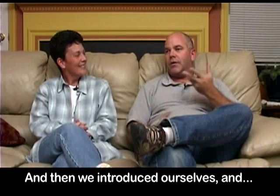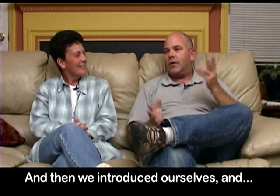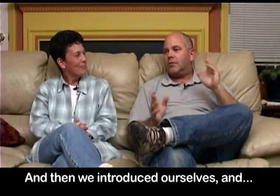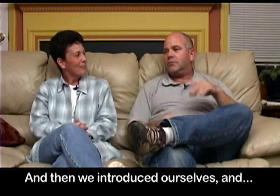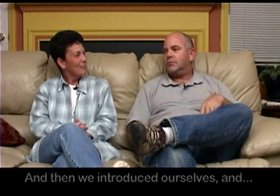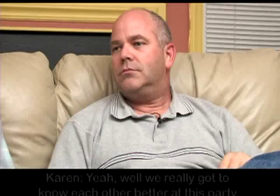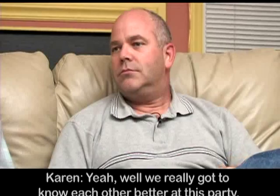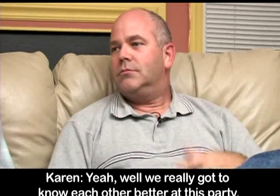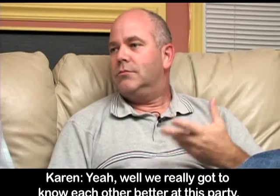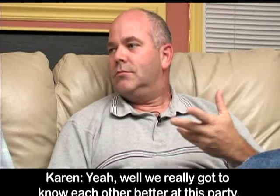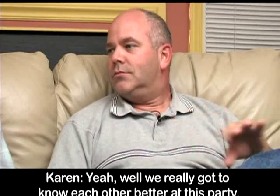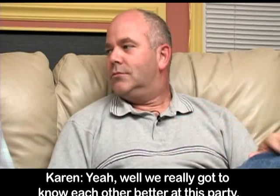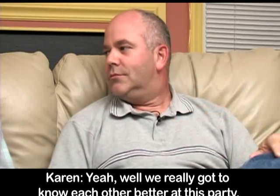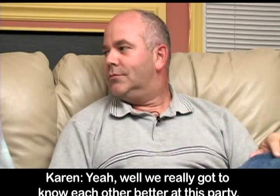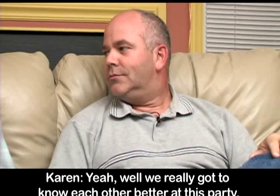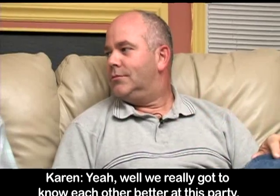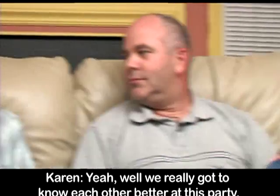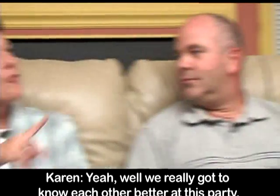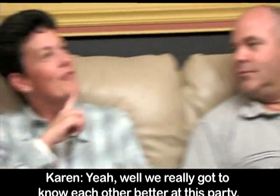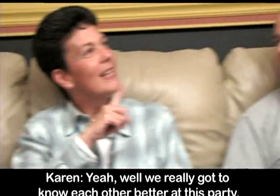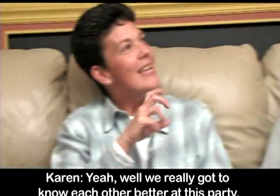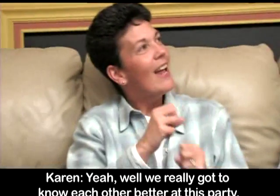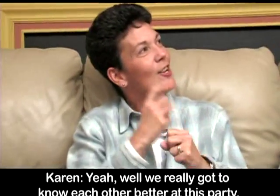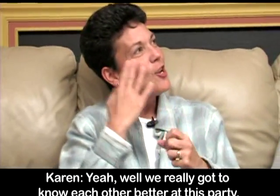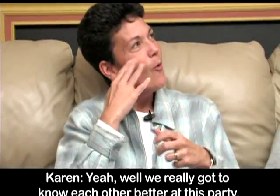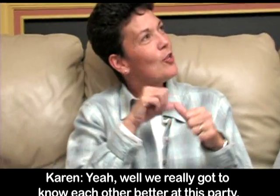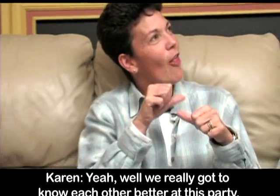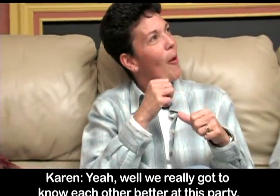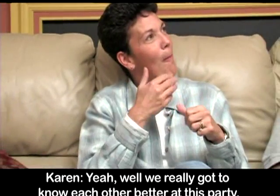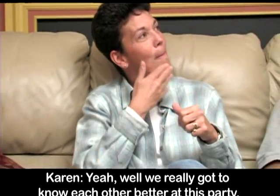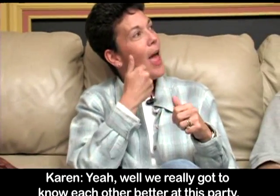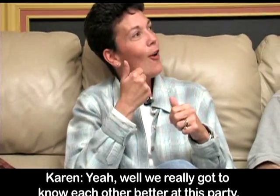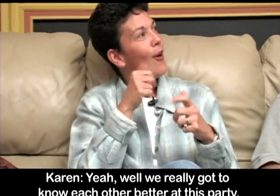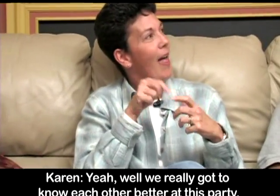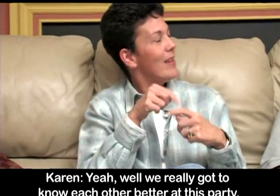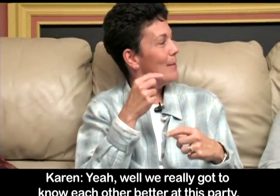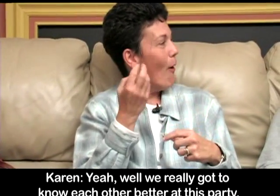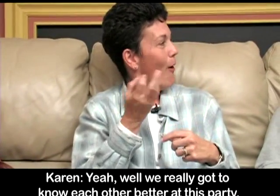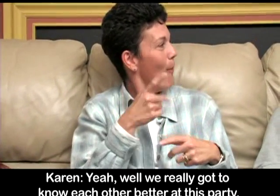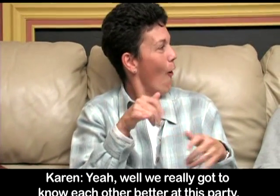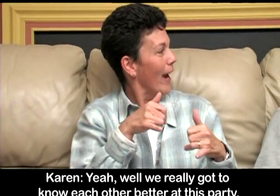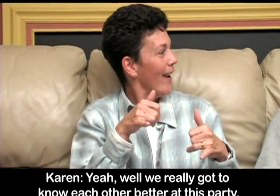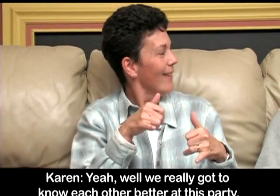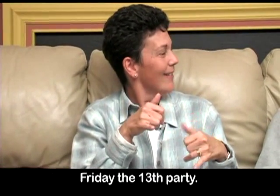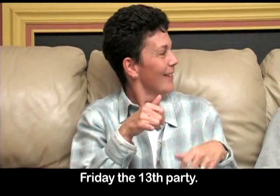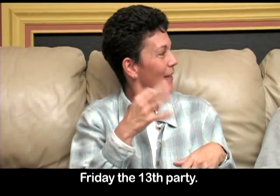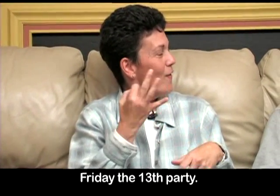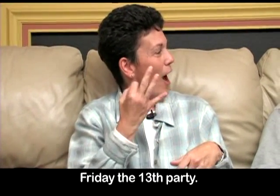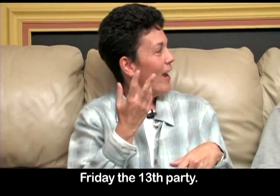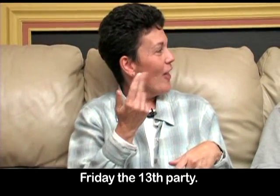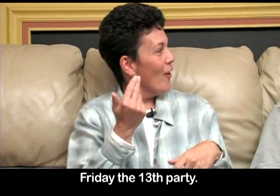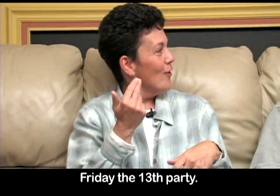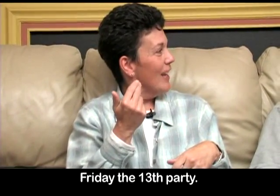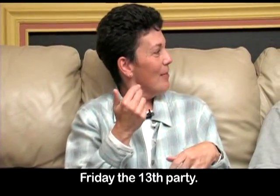them. Yeah, well, we really got to know each other better at this party, Friday the 13th yeah.